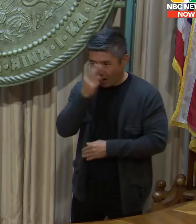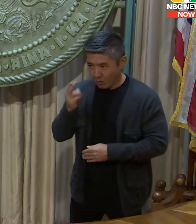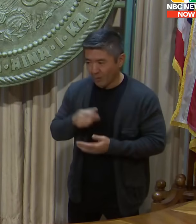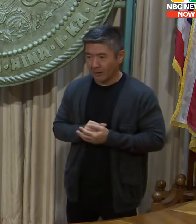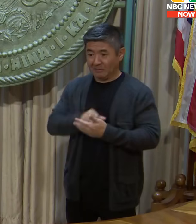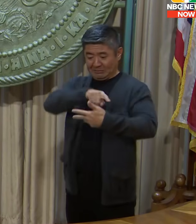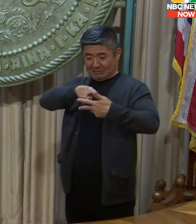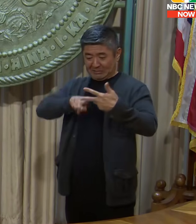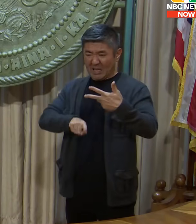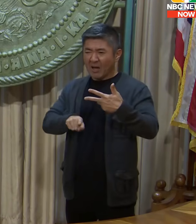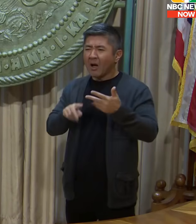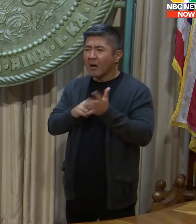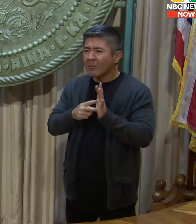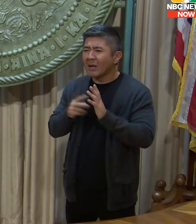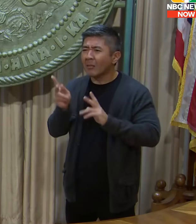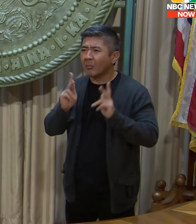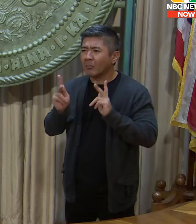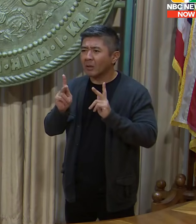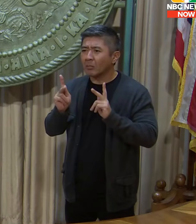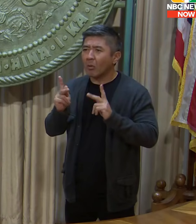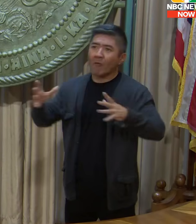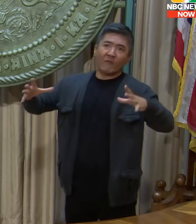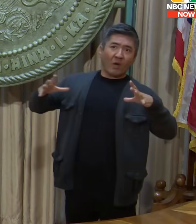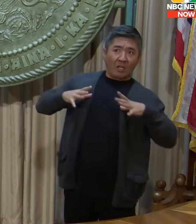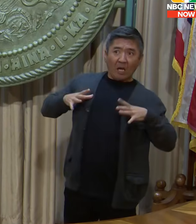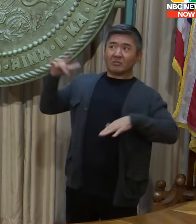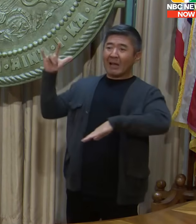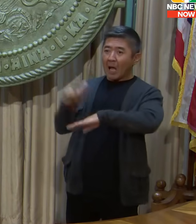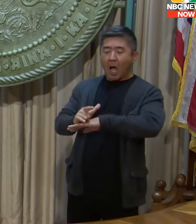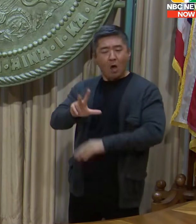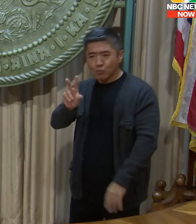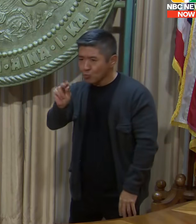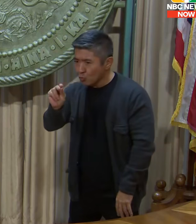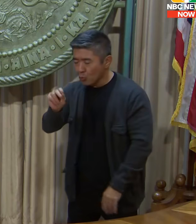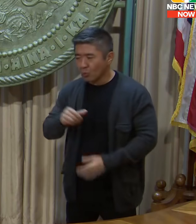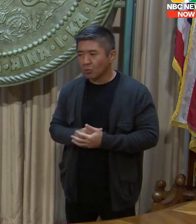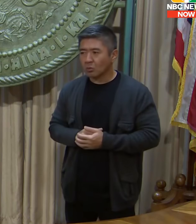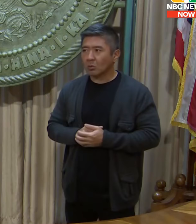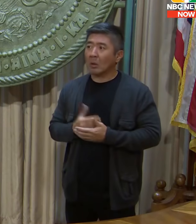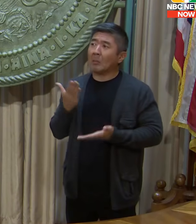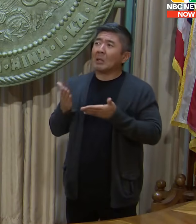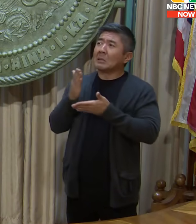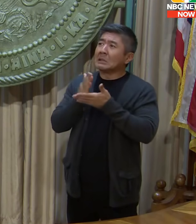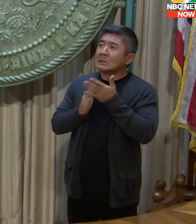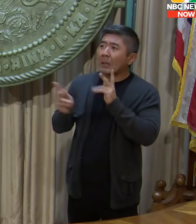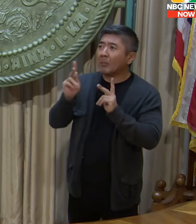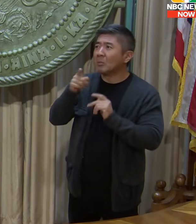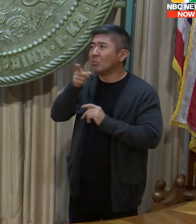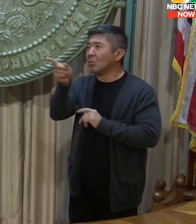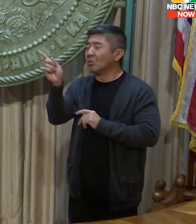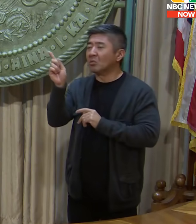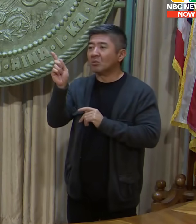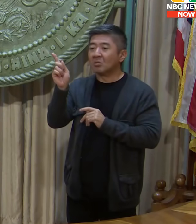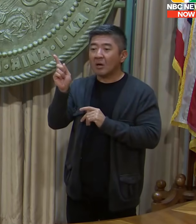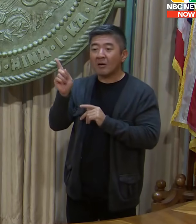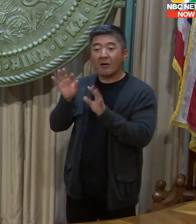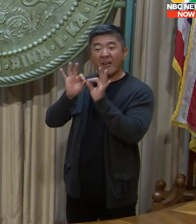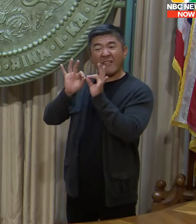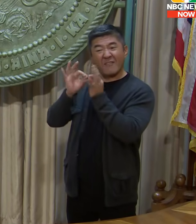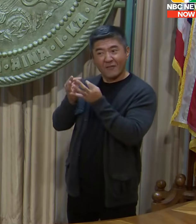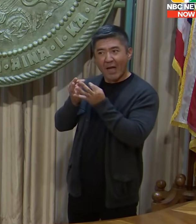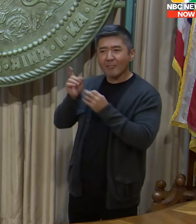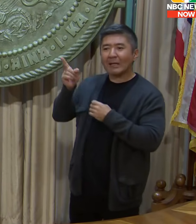necessarily mean there are people here coming here on vacation. In some cases, it could be a family member coming in to visit